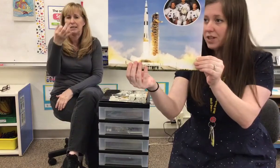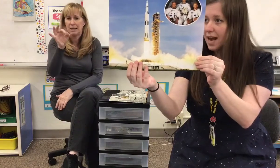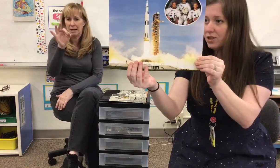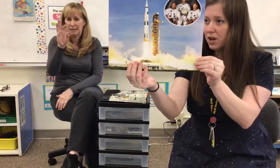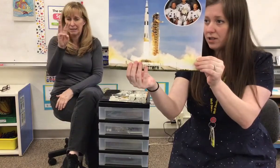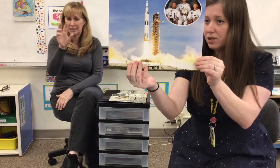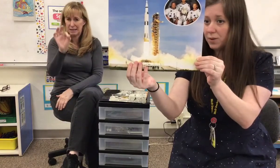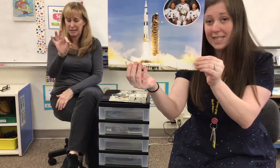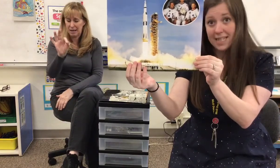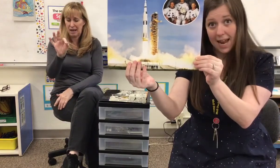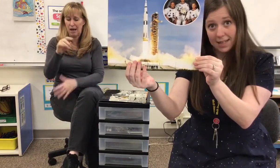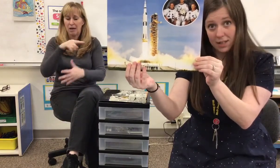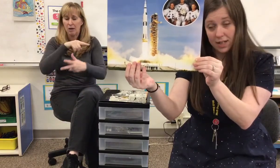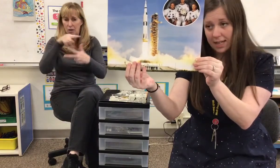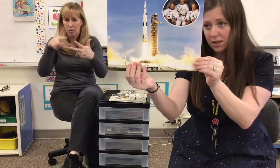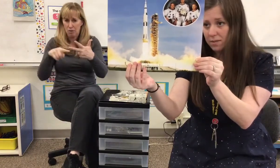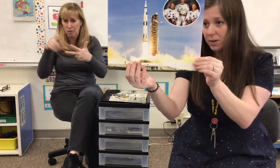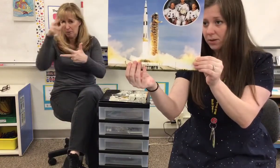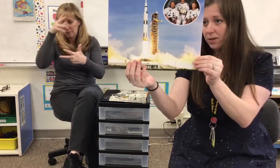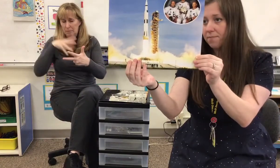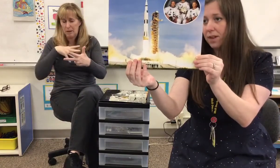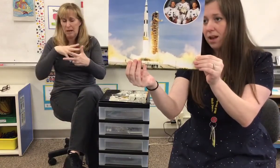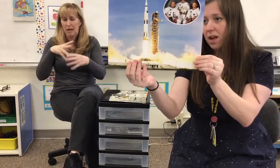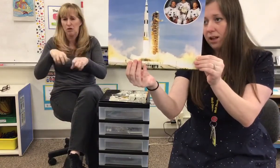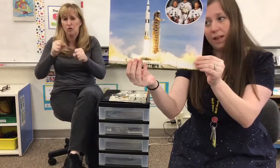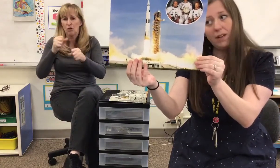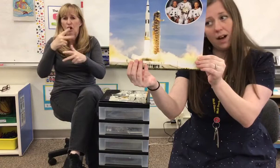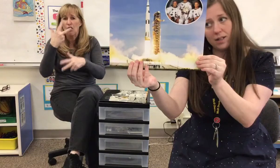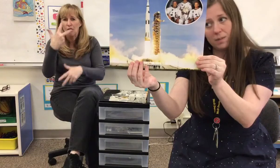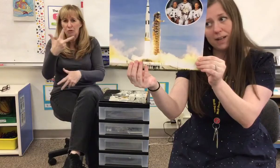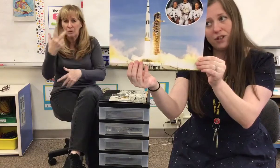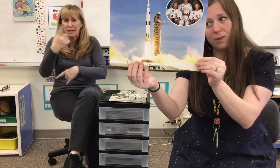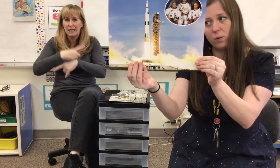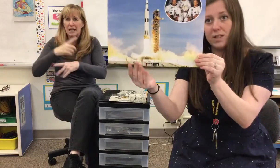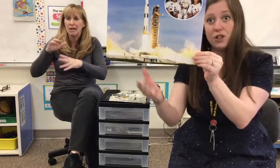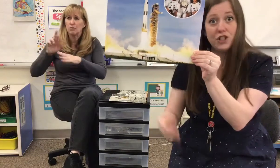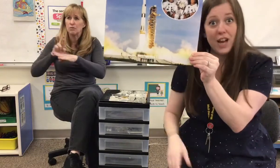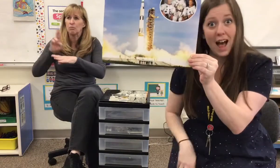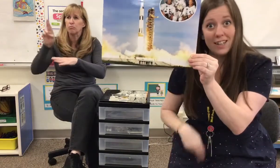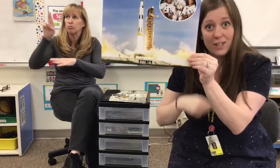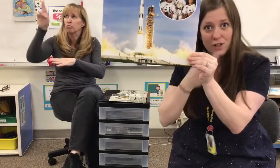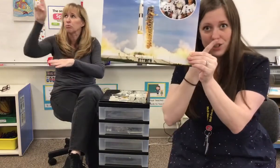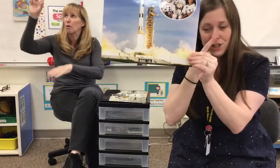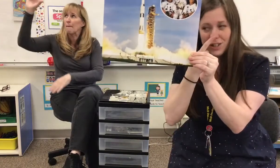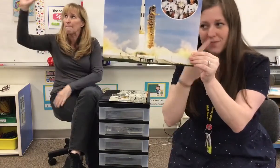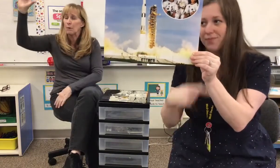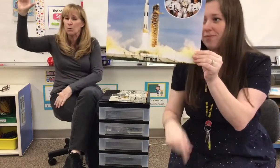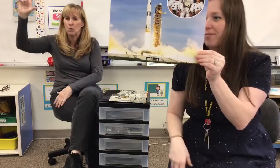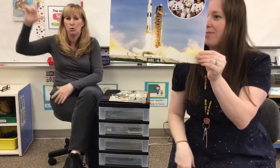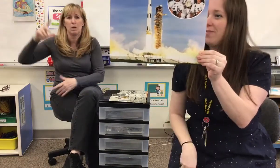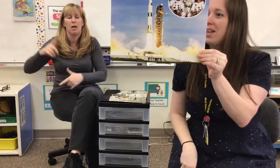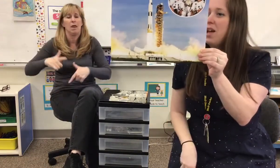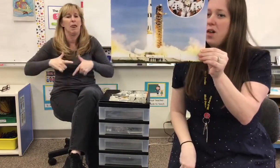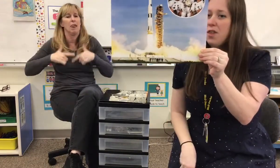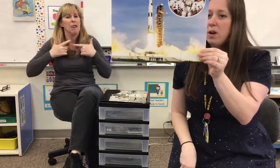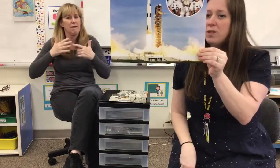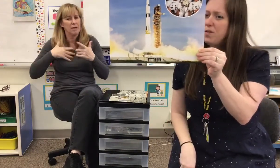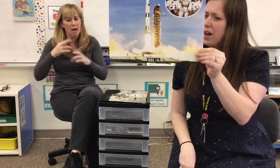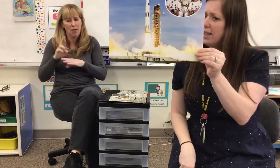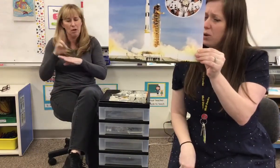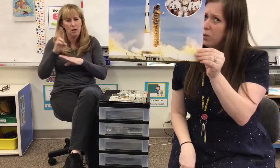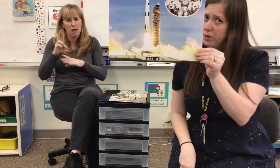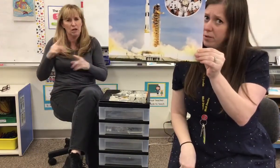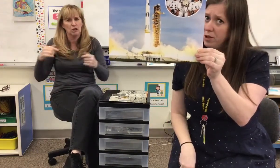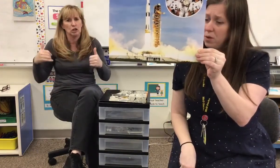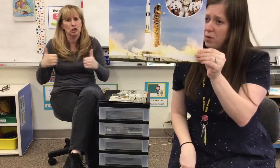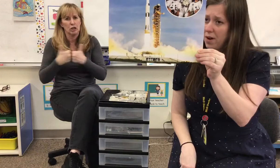it took the astronauts 3 days to get to the moon. Living on a spaceship was a challenge. There was